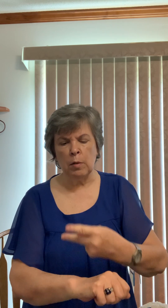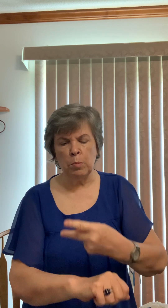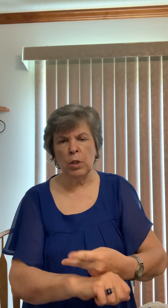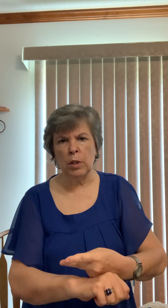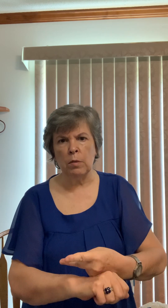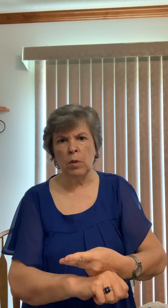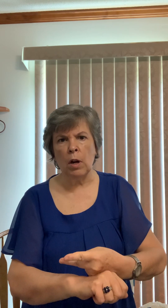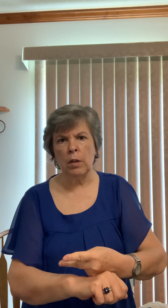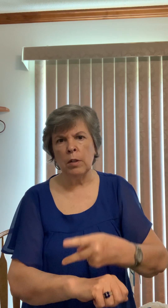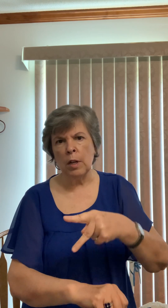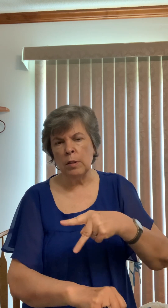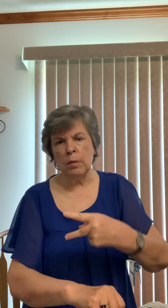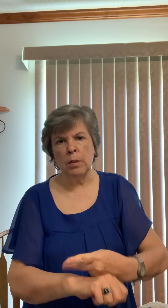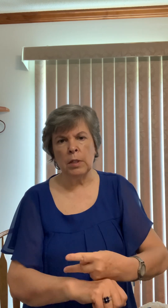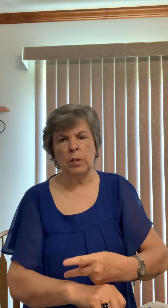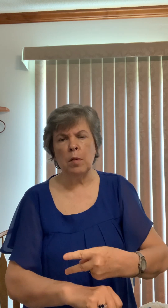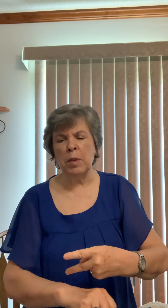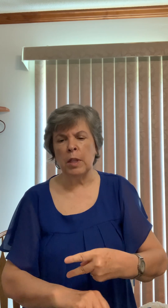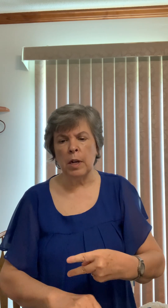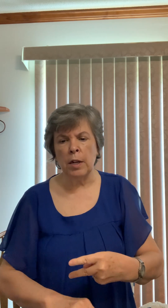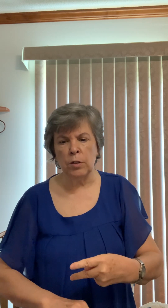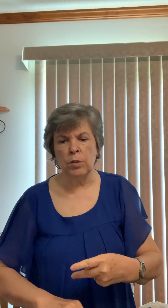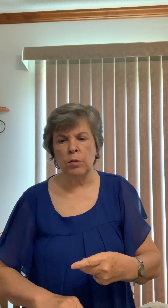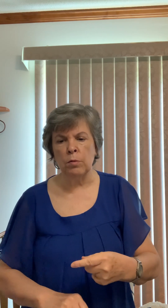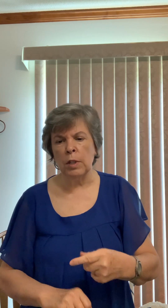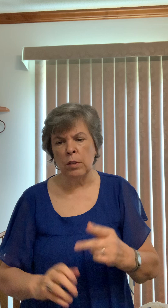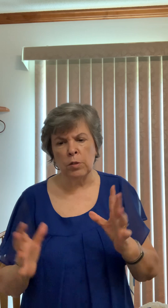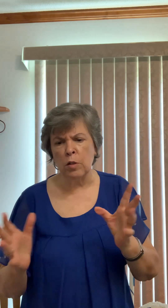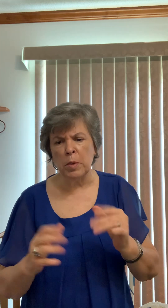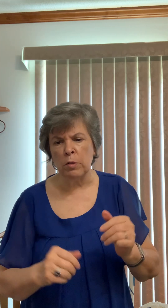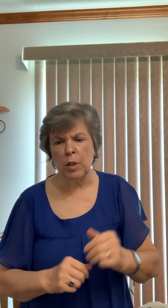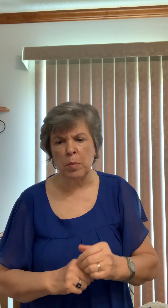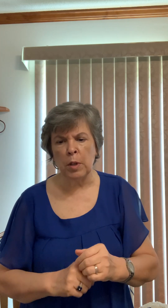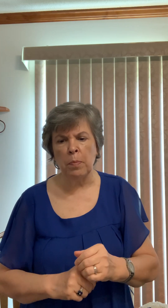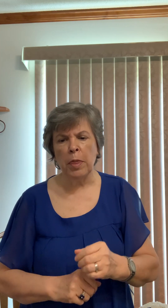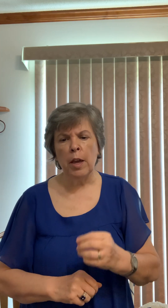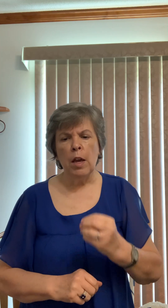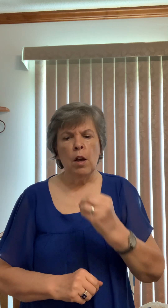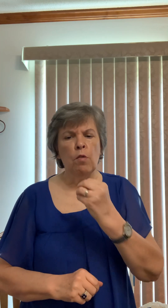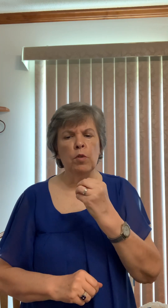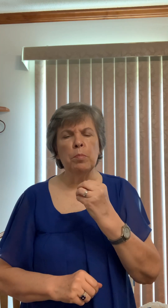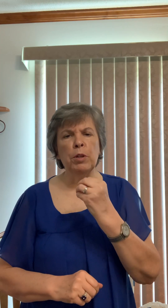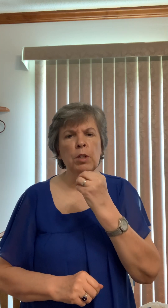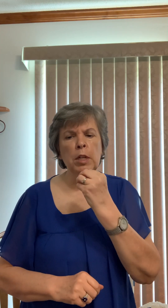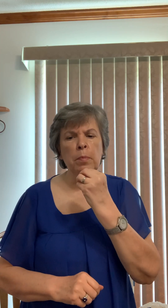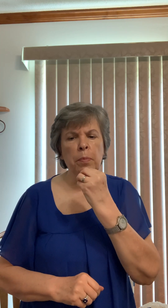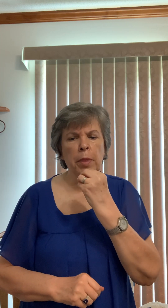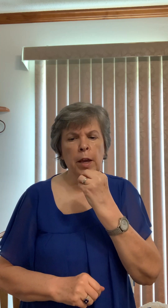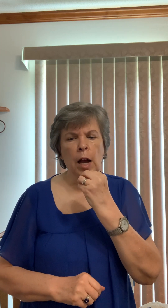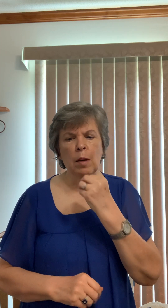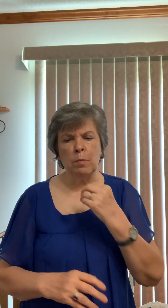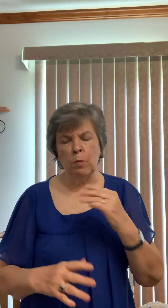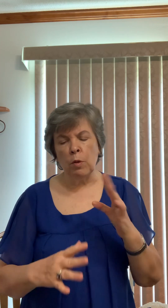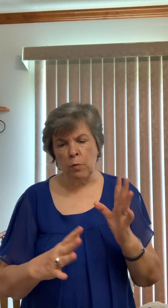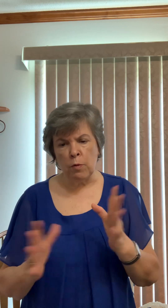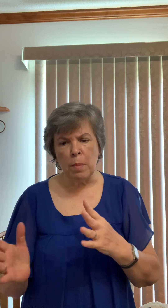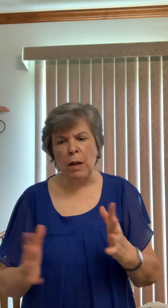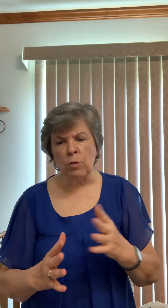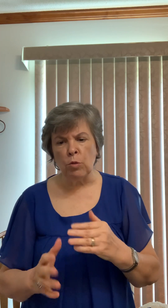put it on the rock. That's something that I just do in a sermon or something. For beauty, well, for mountain